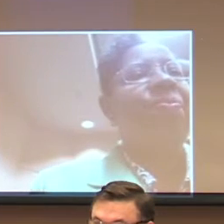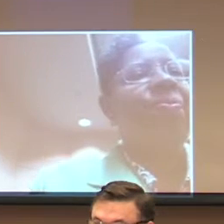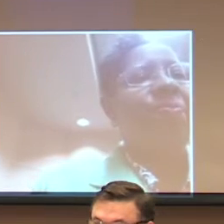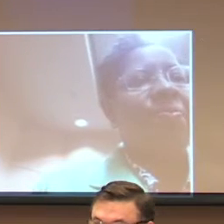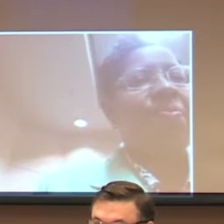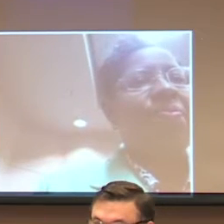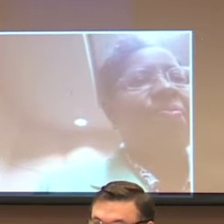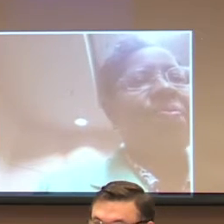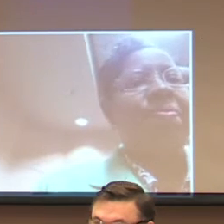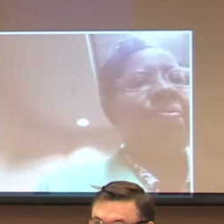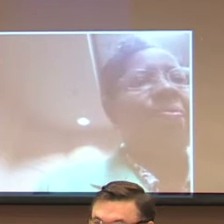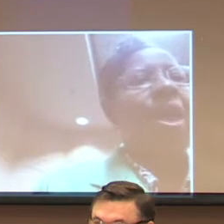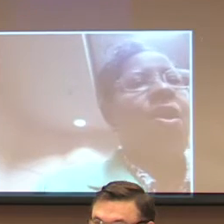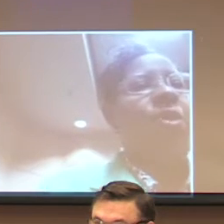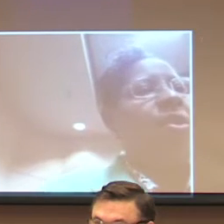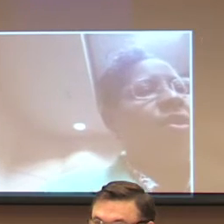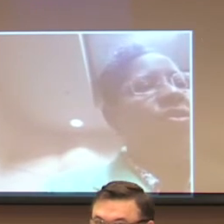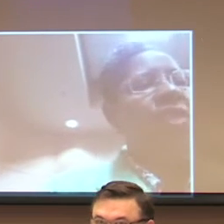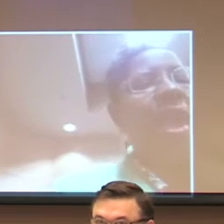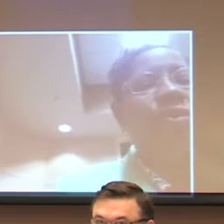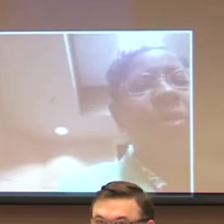afternoon? I'm doing great, ma'am.